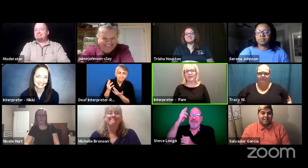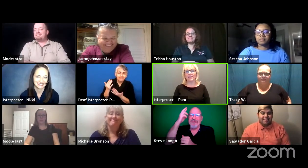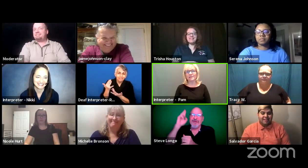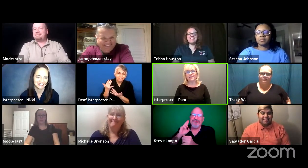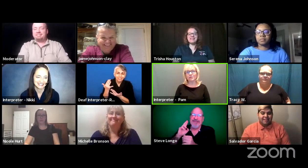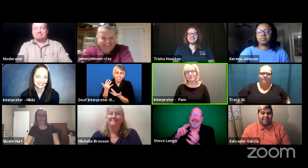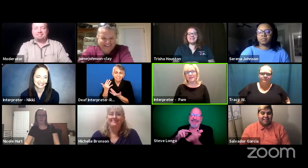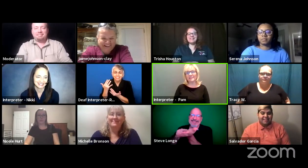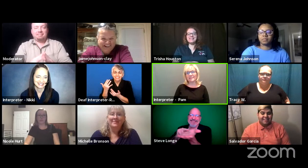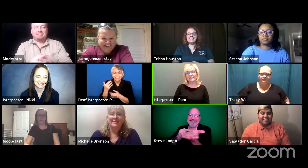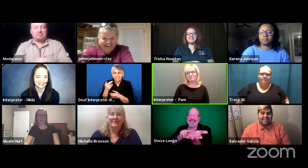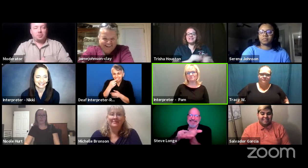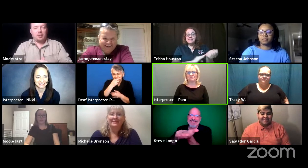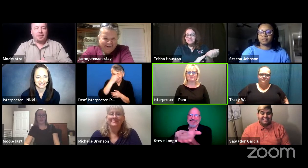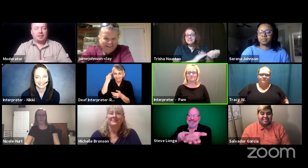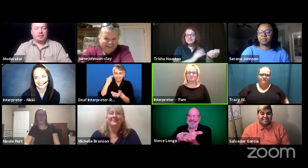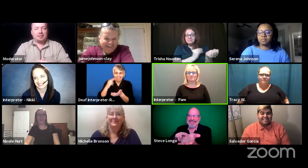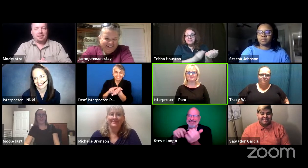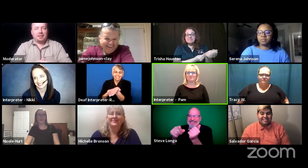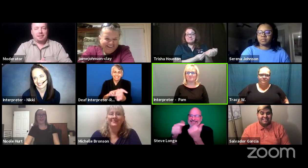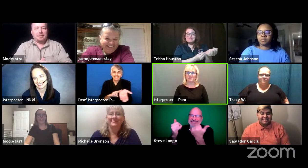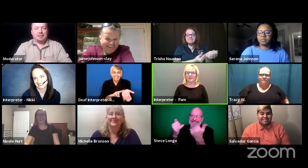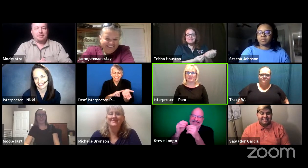minute, 2 minutes.